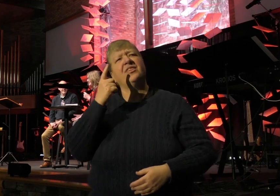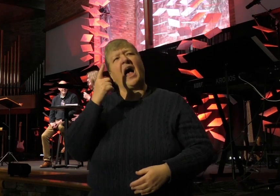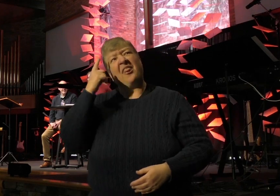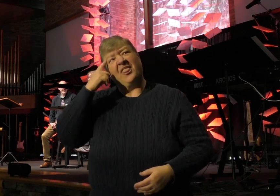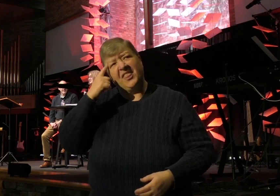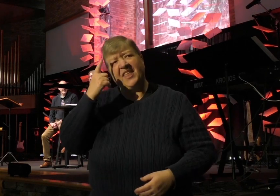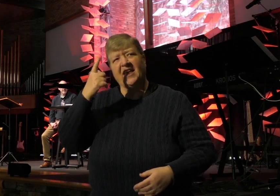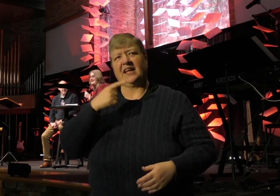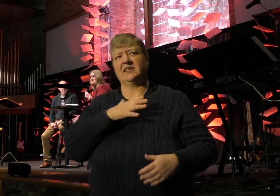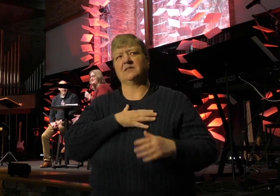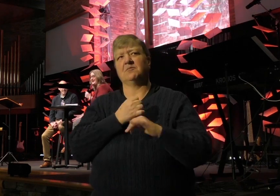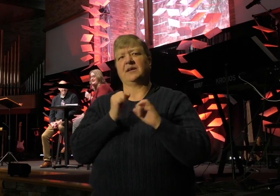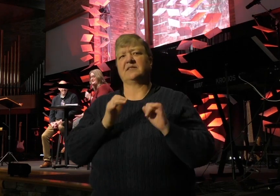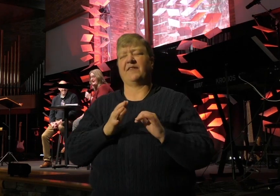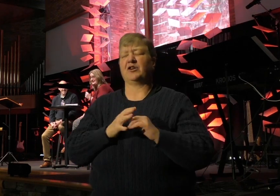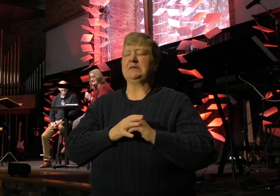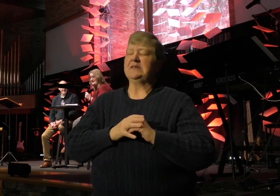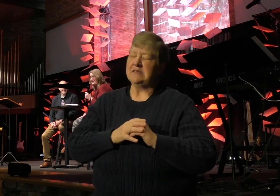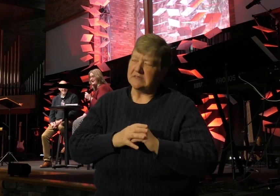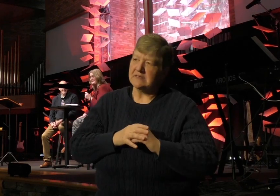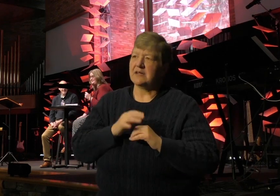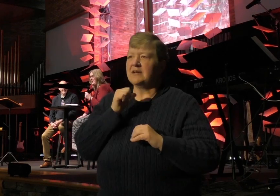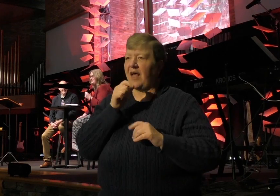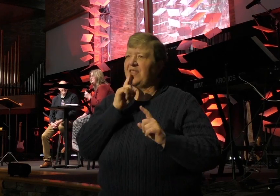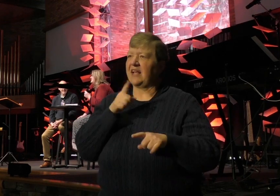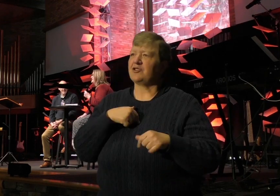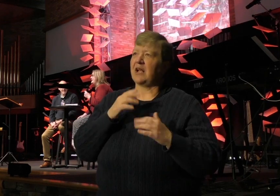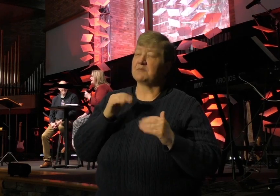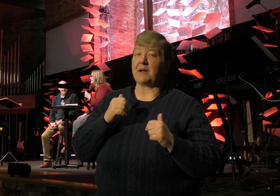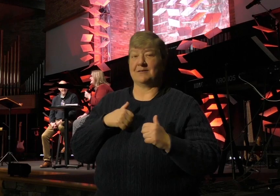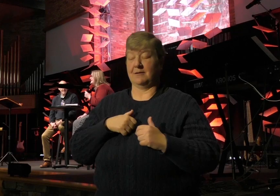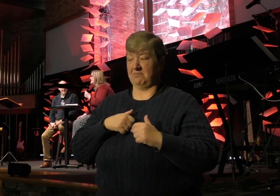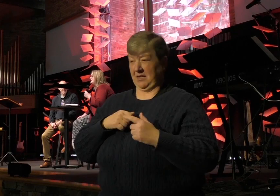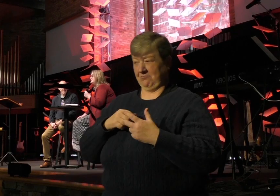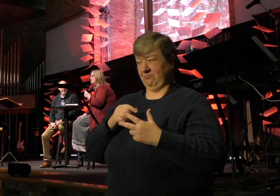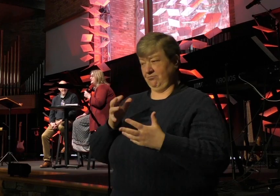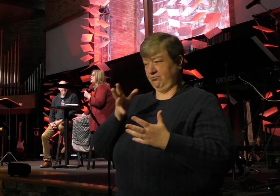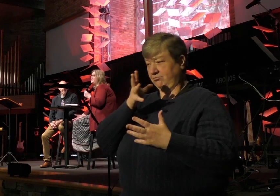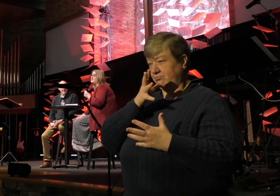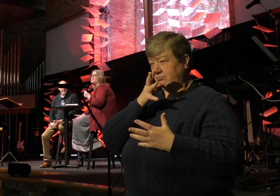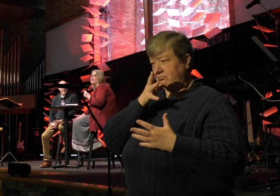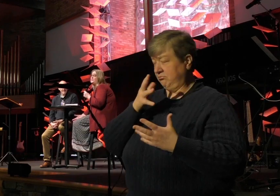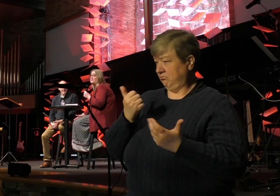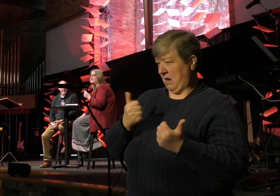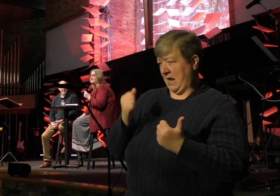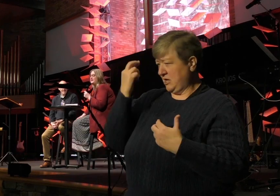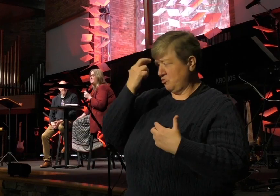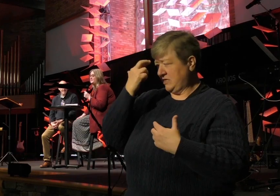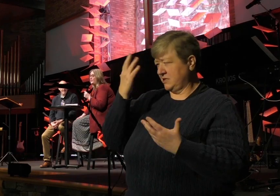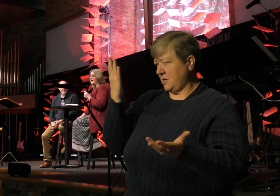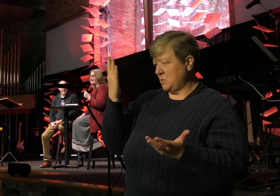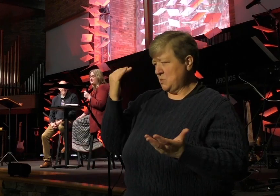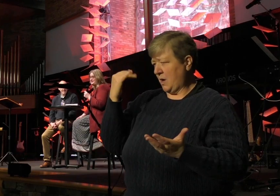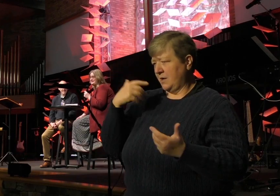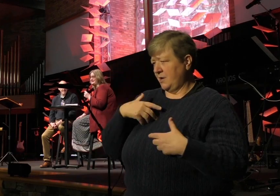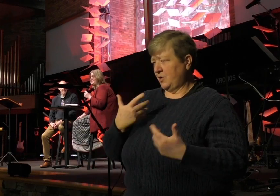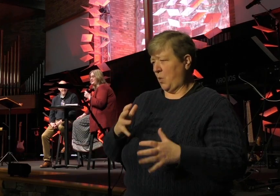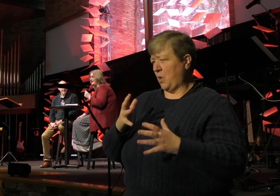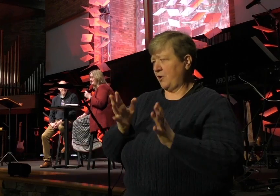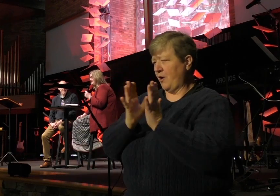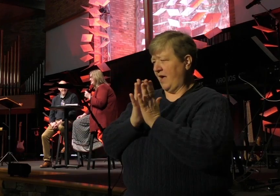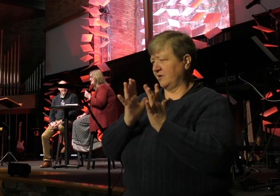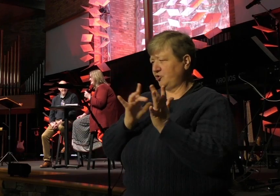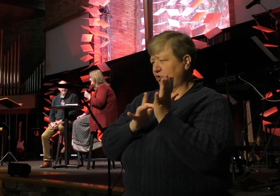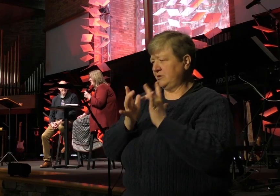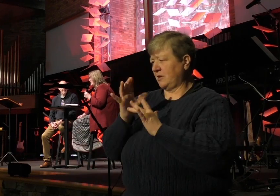savior, which was not the answer that I expected. And then I said, Mom, would you be willing to, is there any reason why you wouldn't want to ask Jesus into